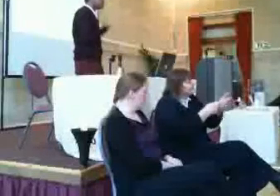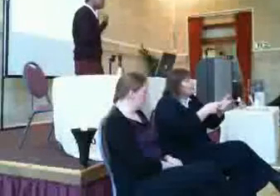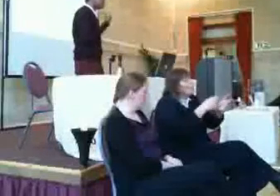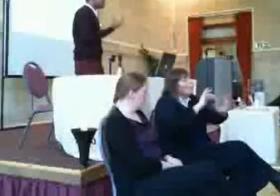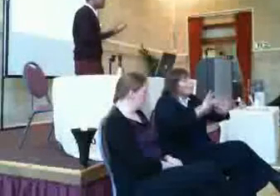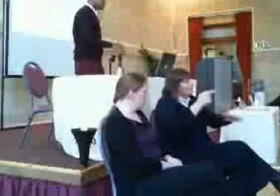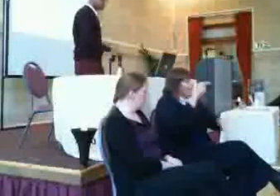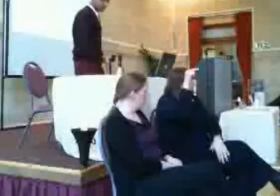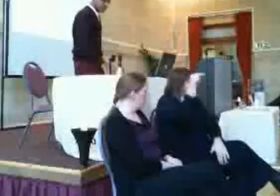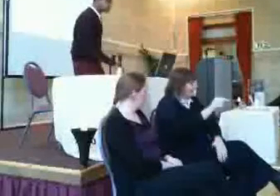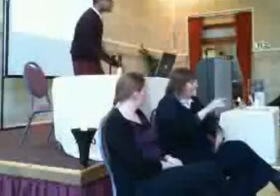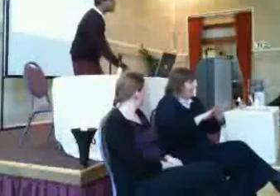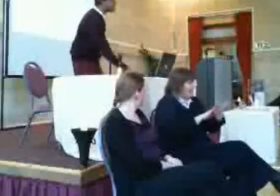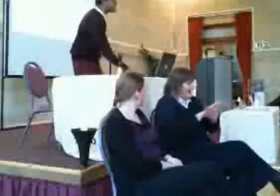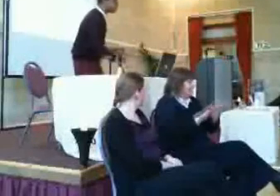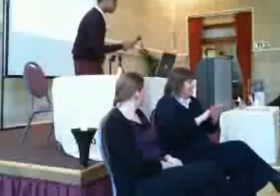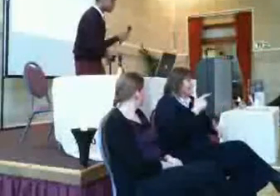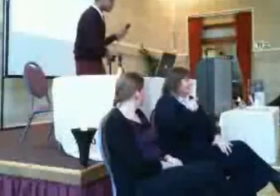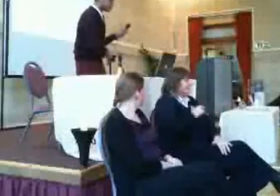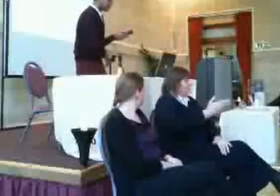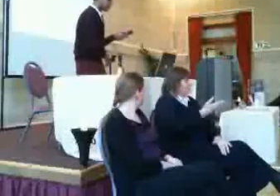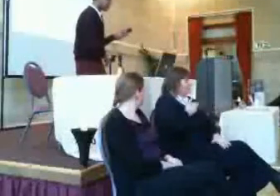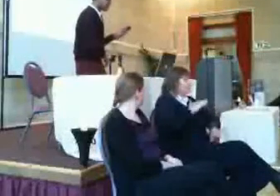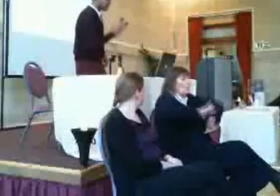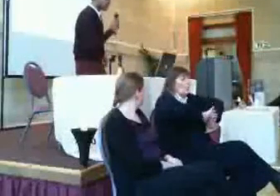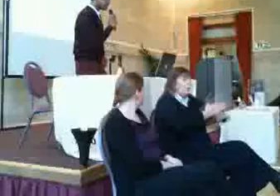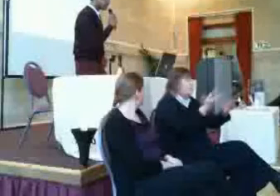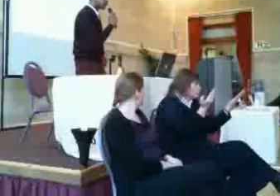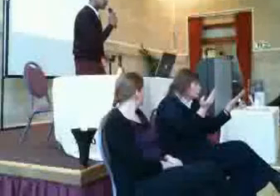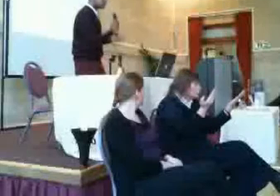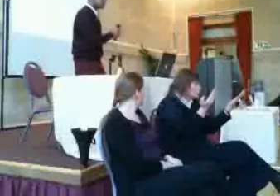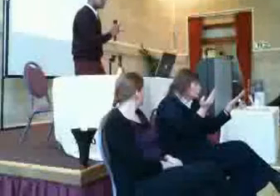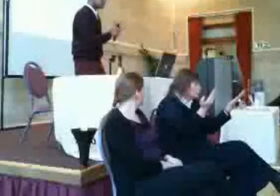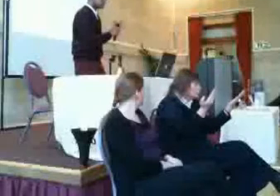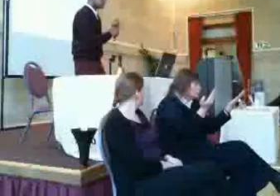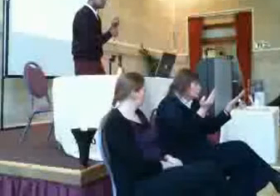movement wouldn't, can you not hear?